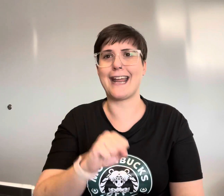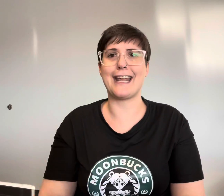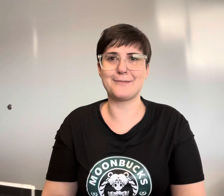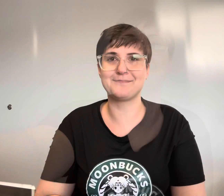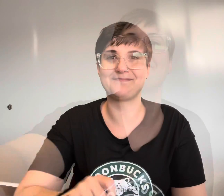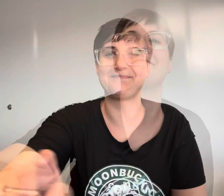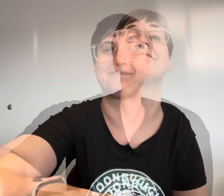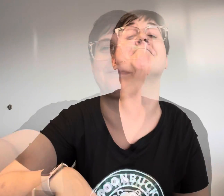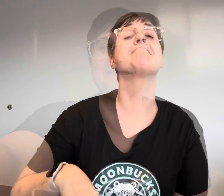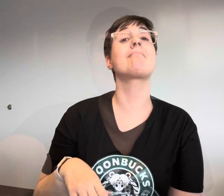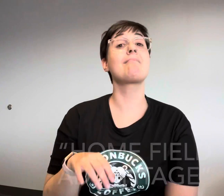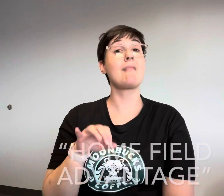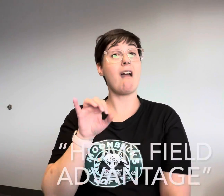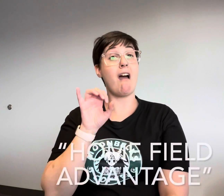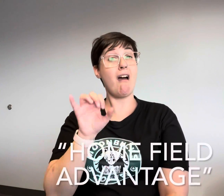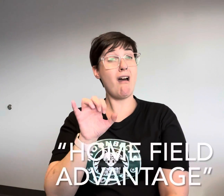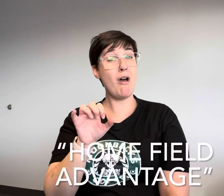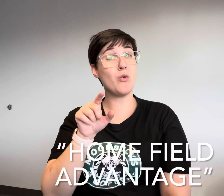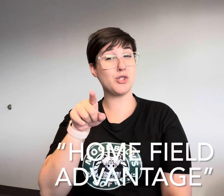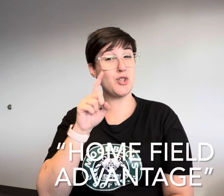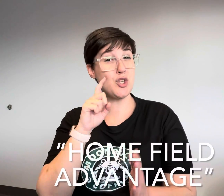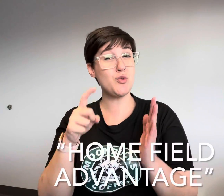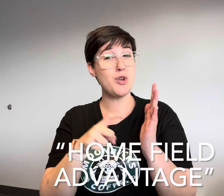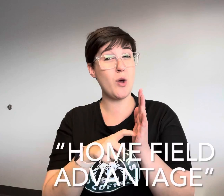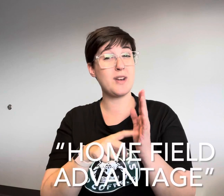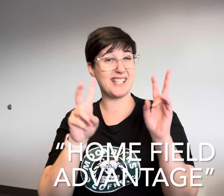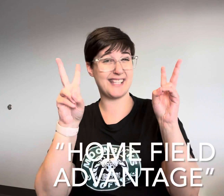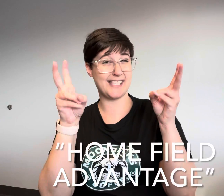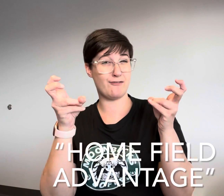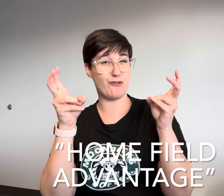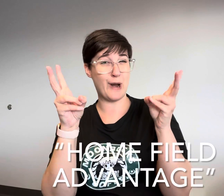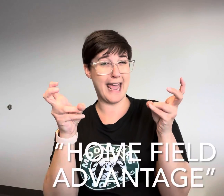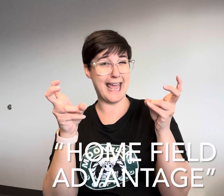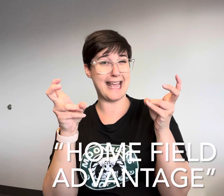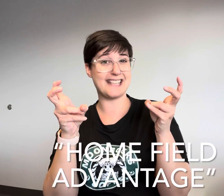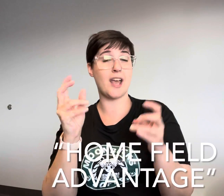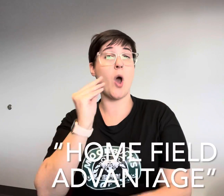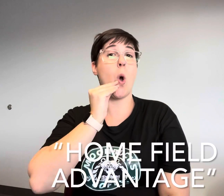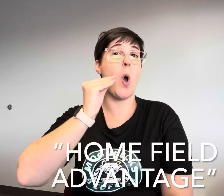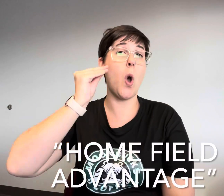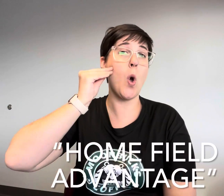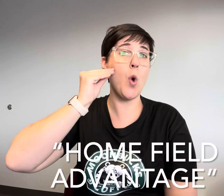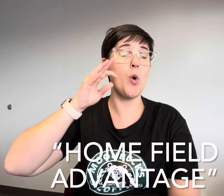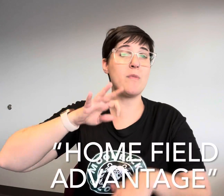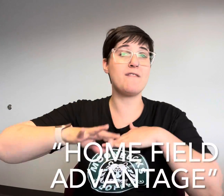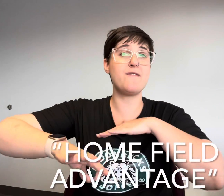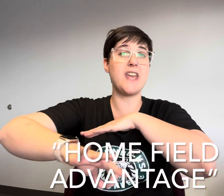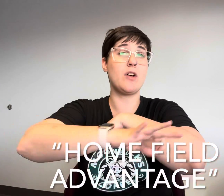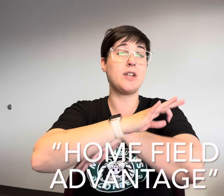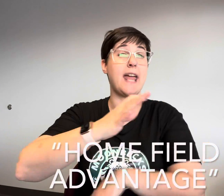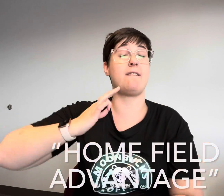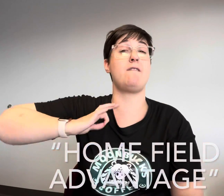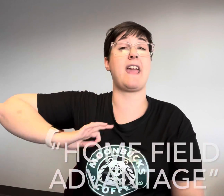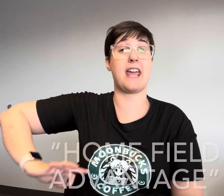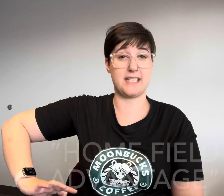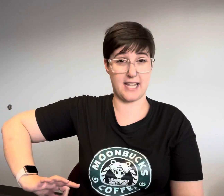Fascinating. Oh, so you noticed this phrase, home field